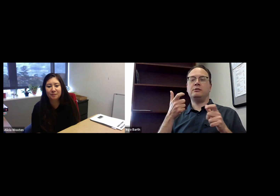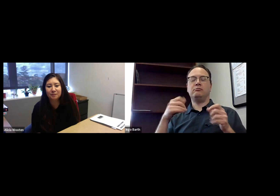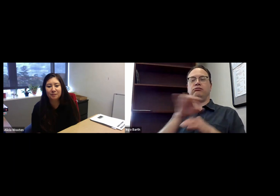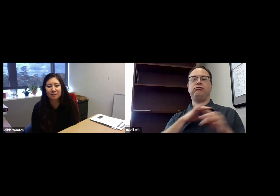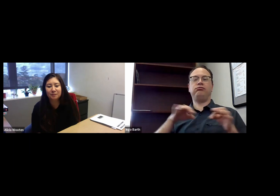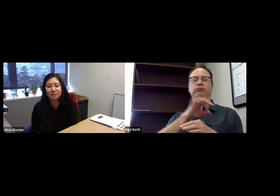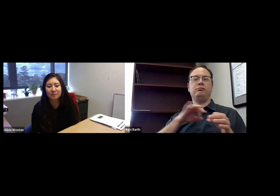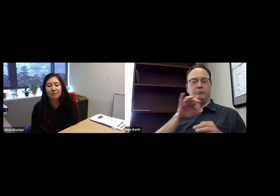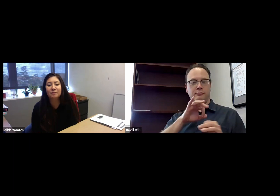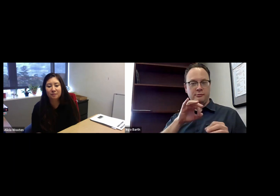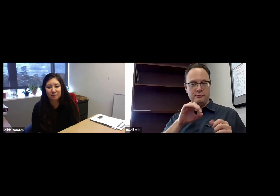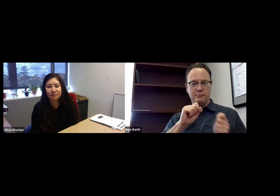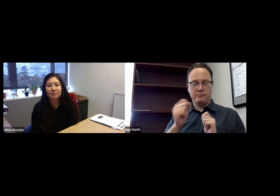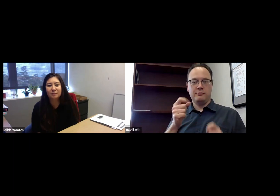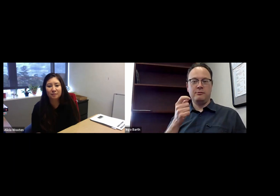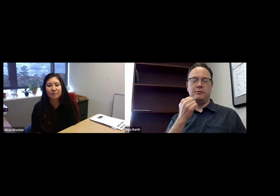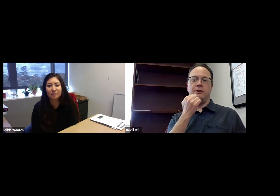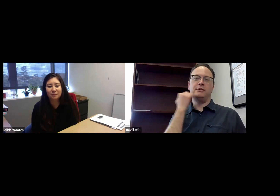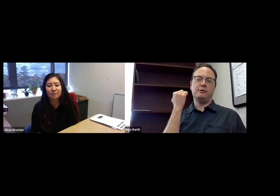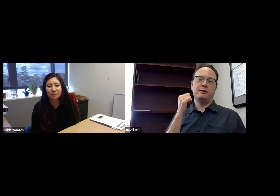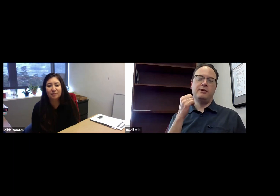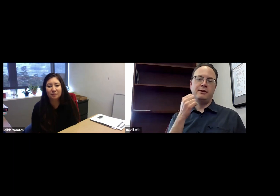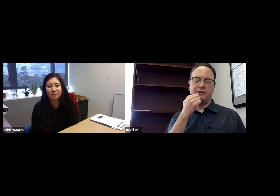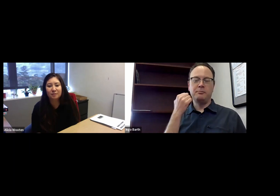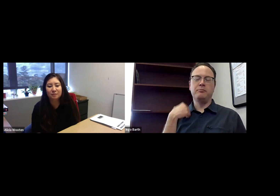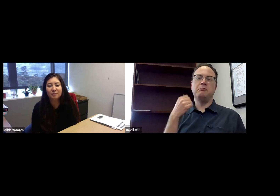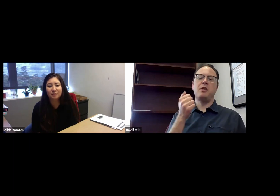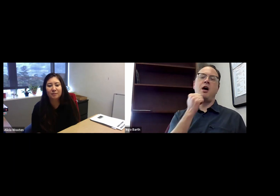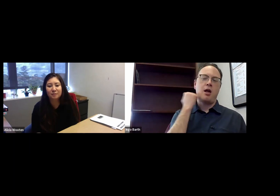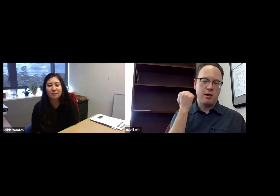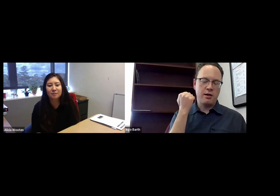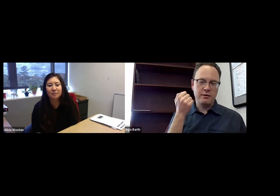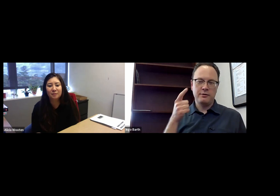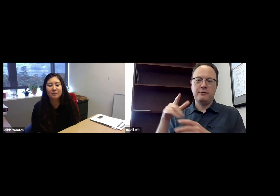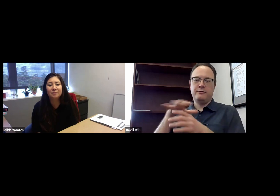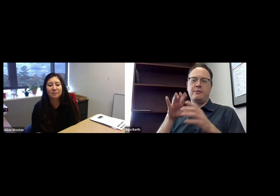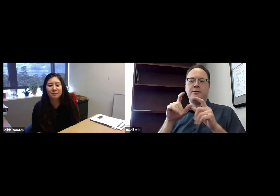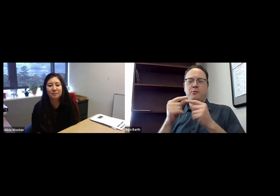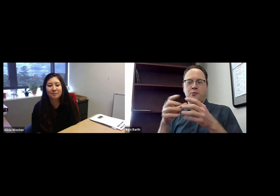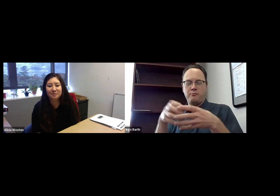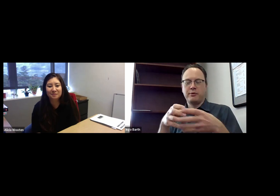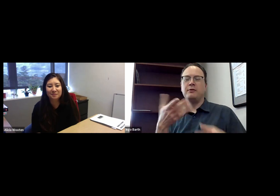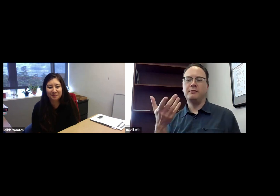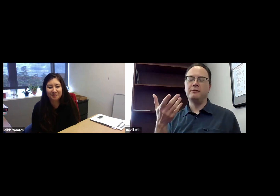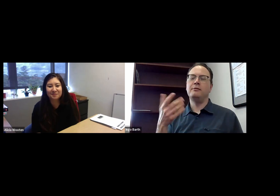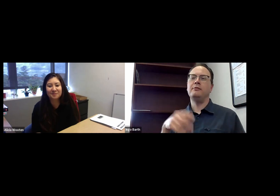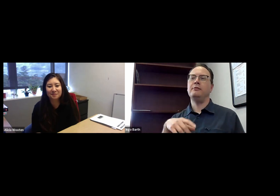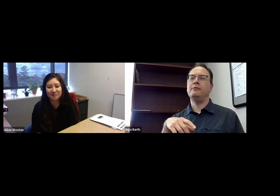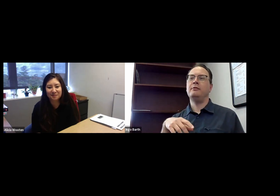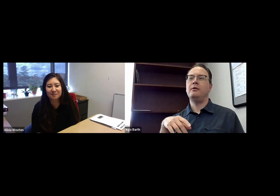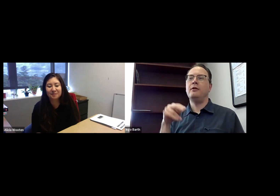It's also if extremes are involved too, so like water or gas.